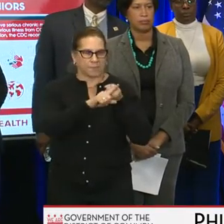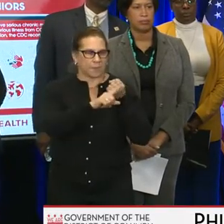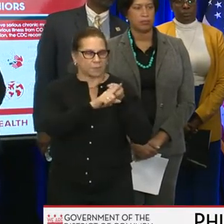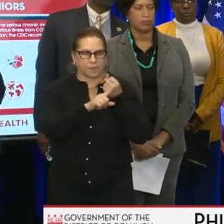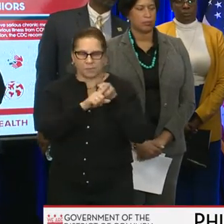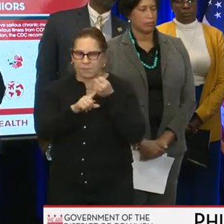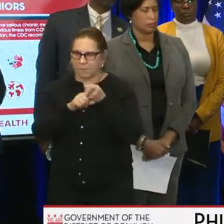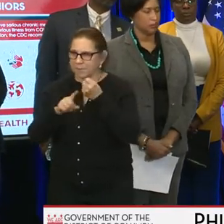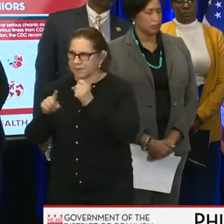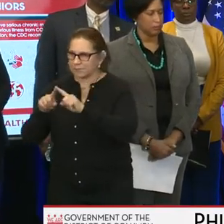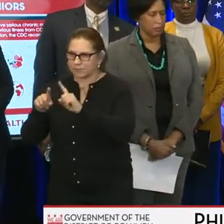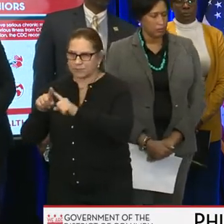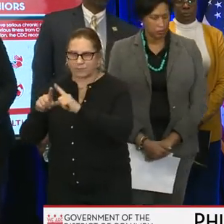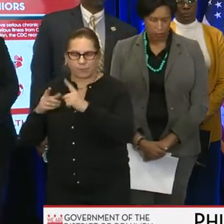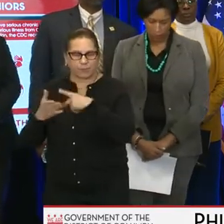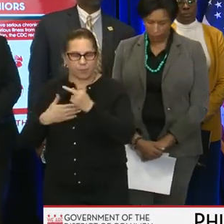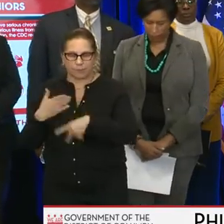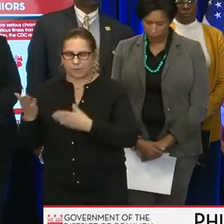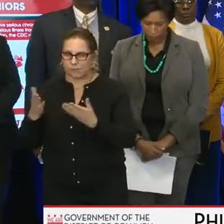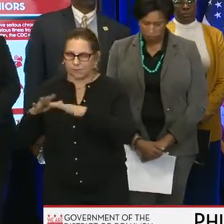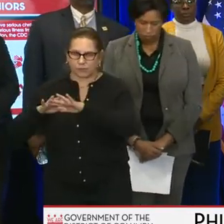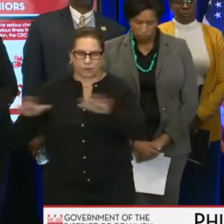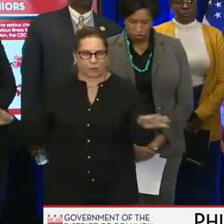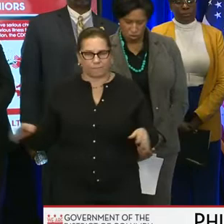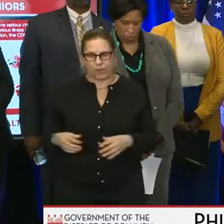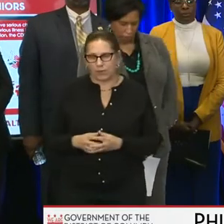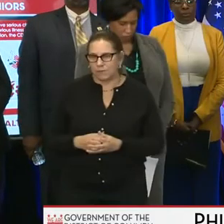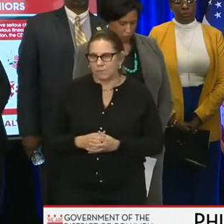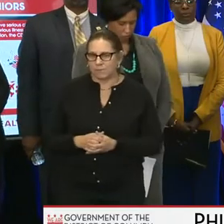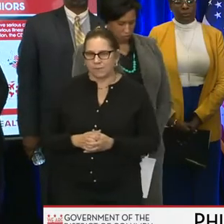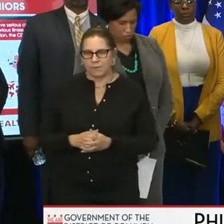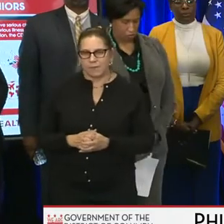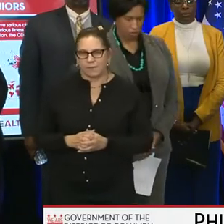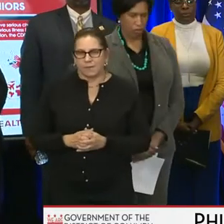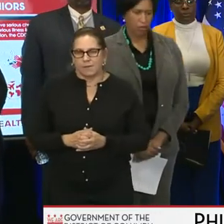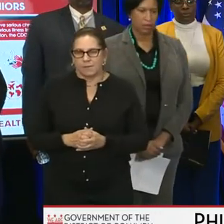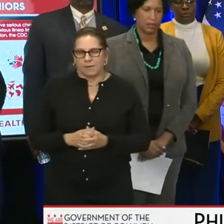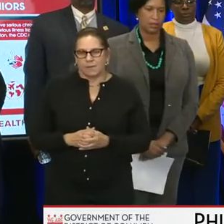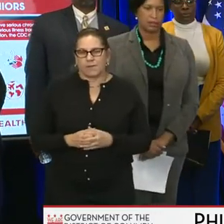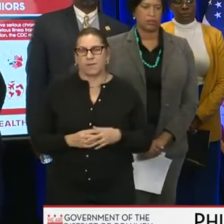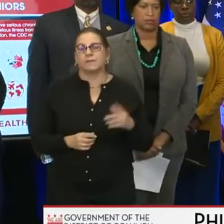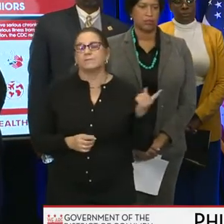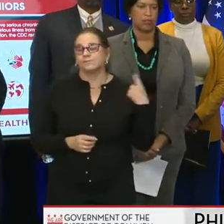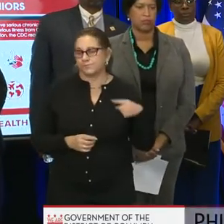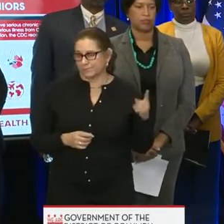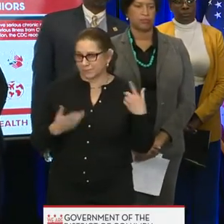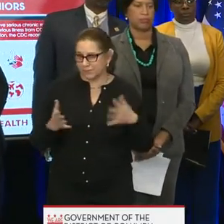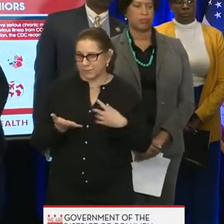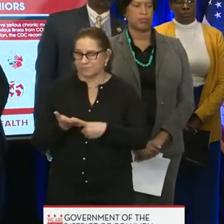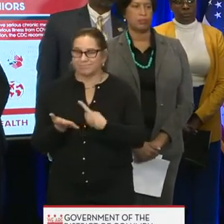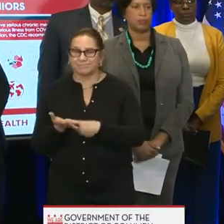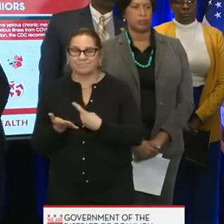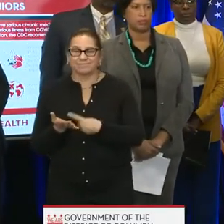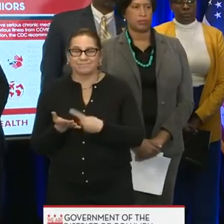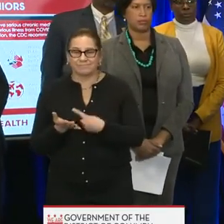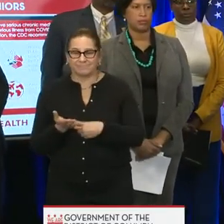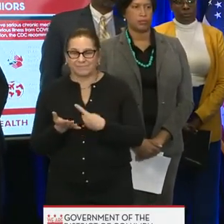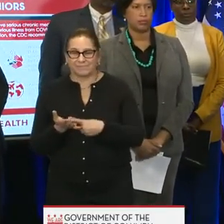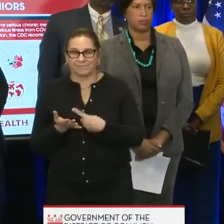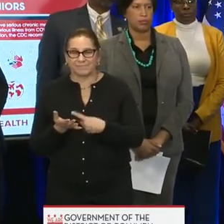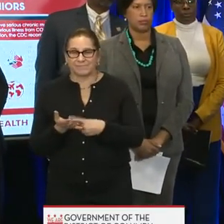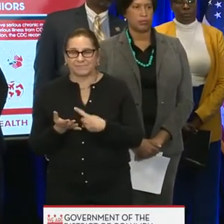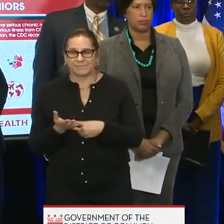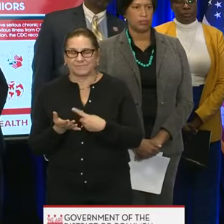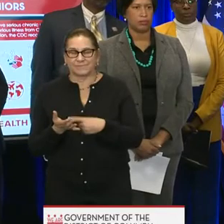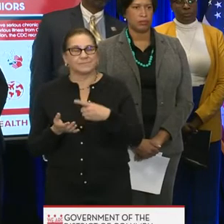mayor and I and others talked about this afternoon, to ensure that evictions are not actually carried out during